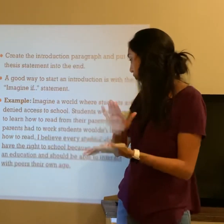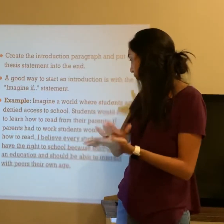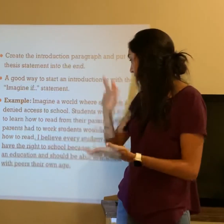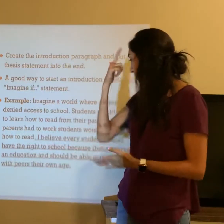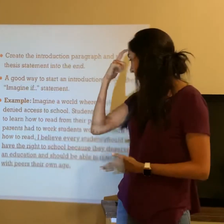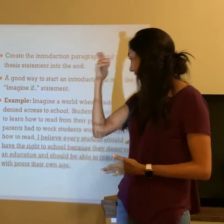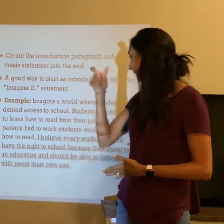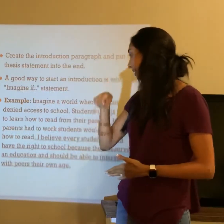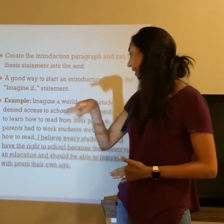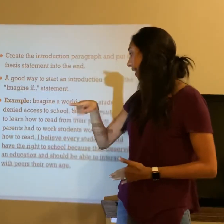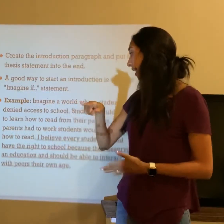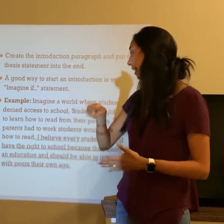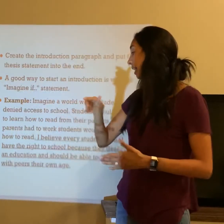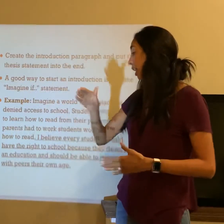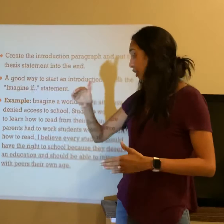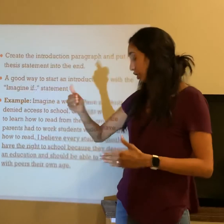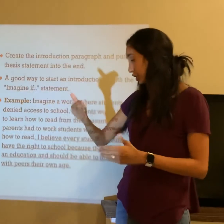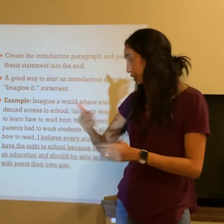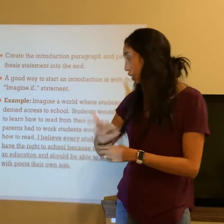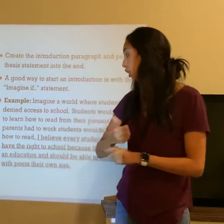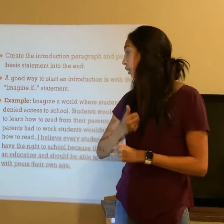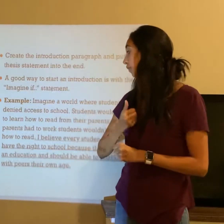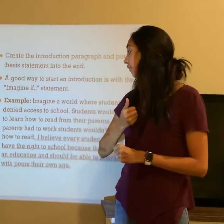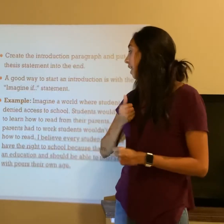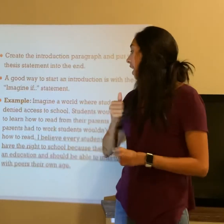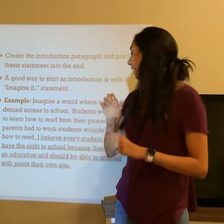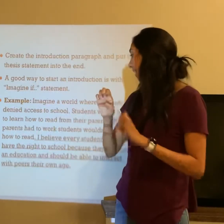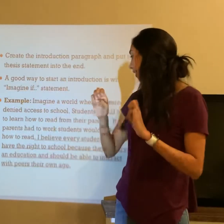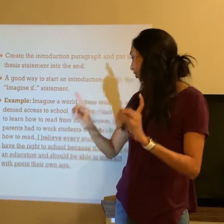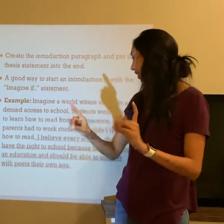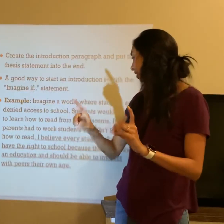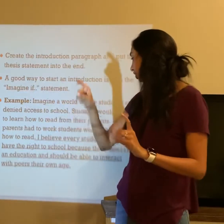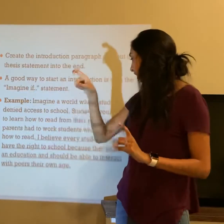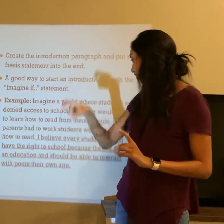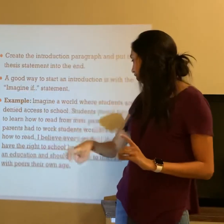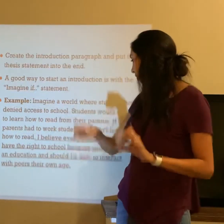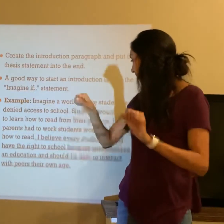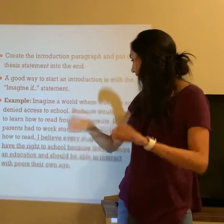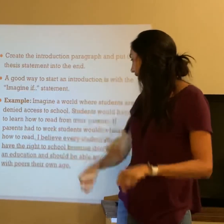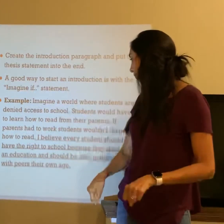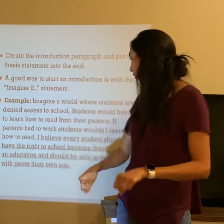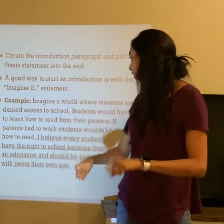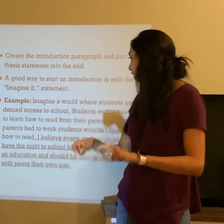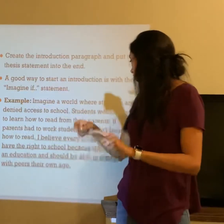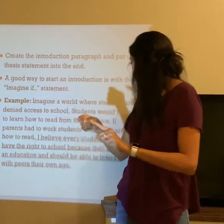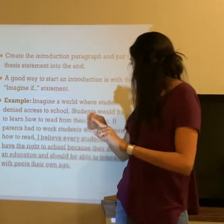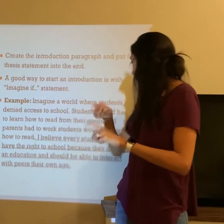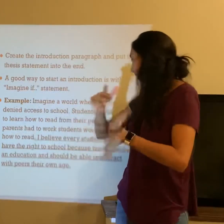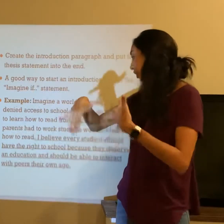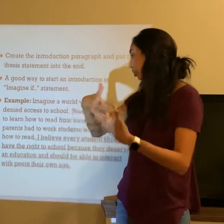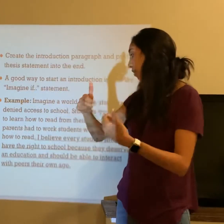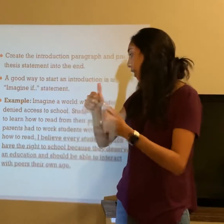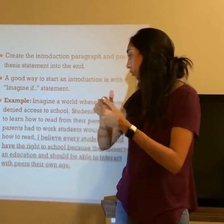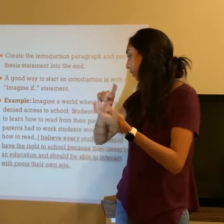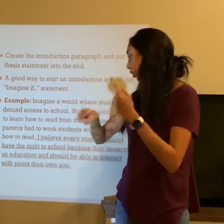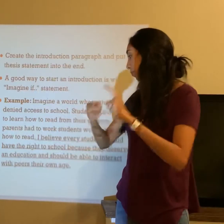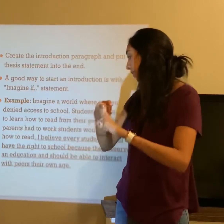school because they deserve an education and should be able to interact with their